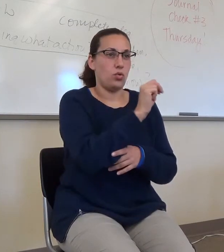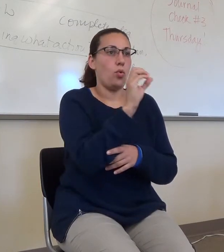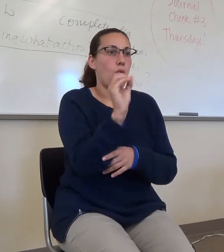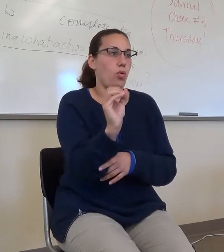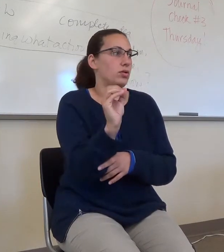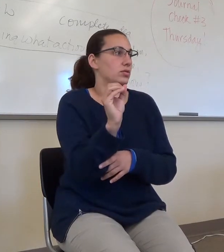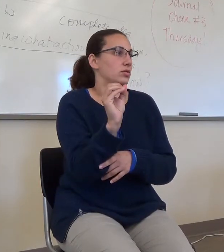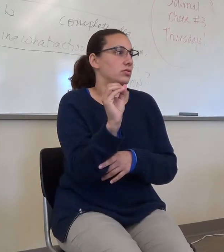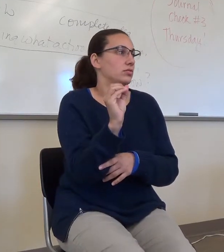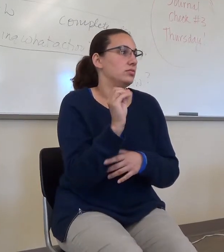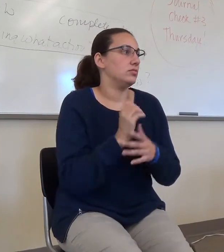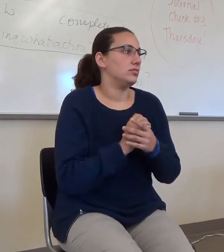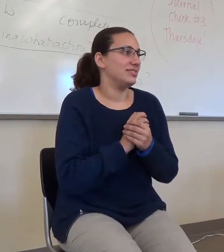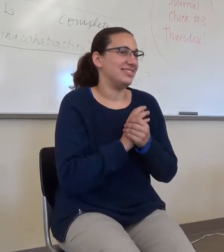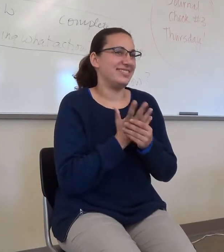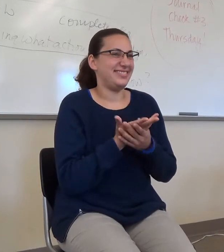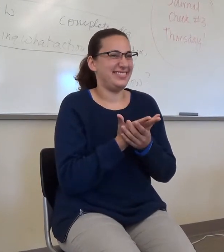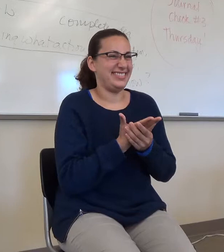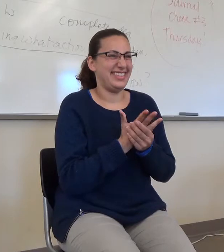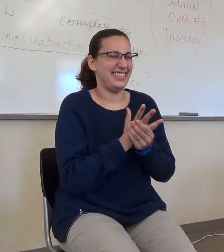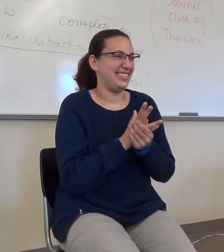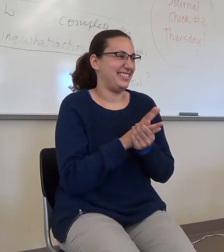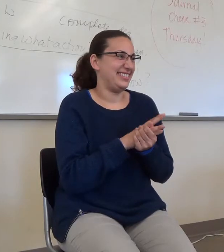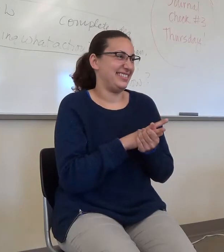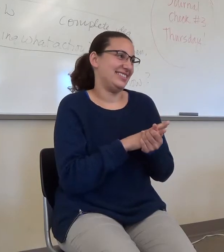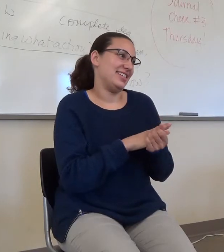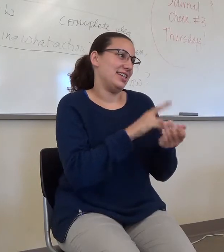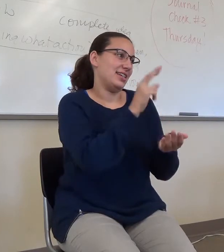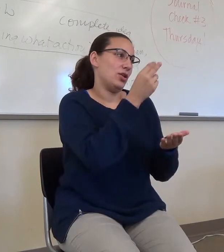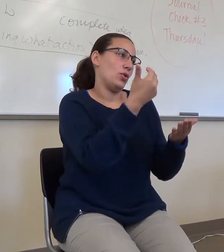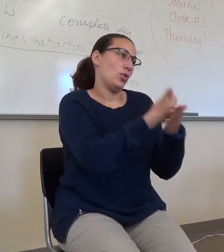can, same thing, go ahead and jot it down,